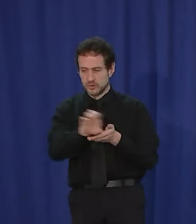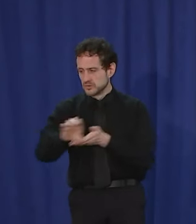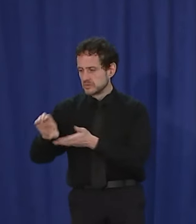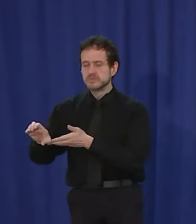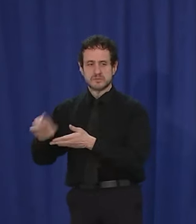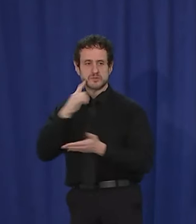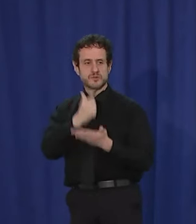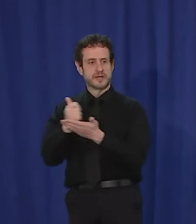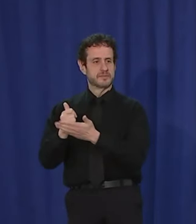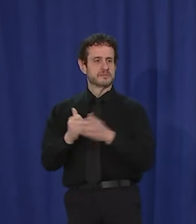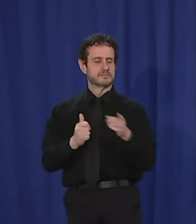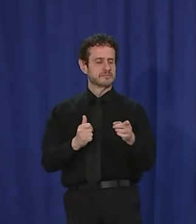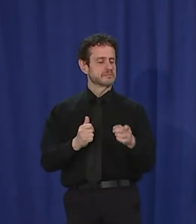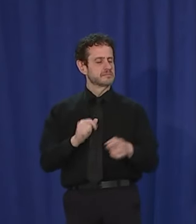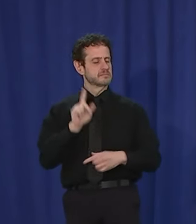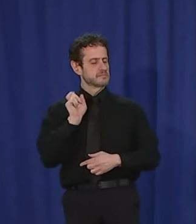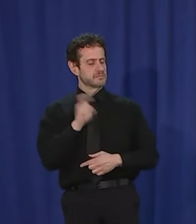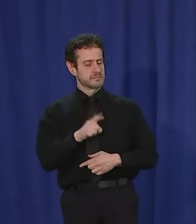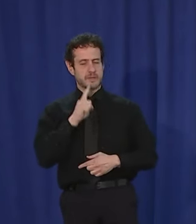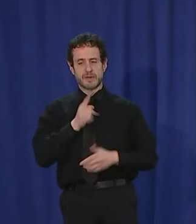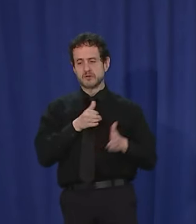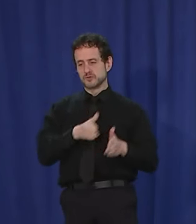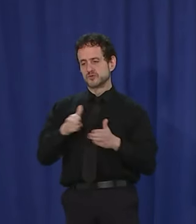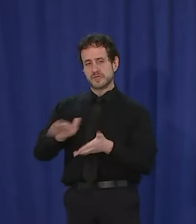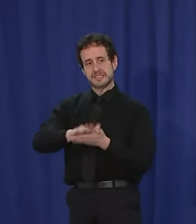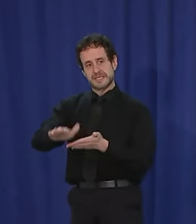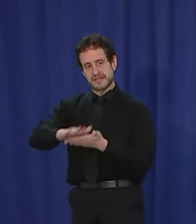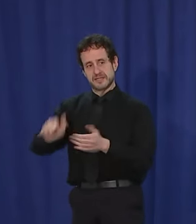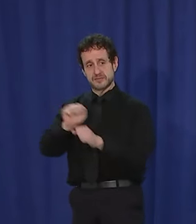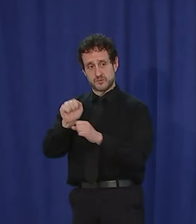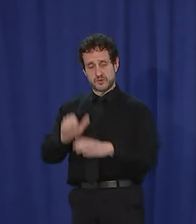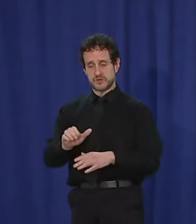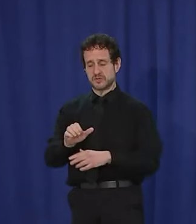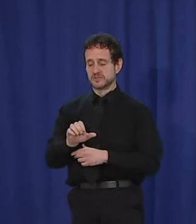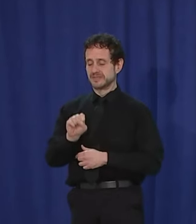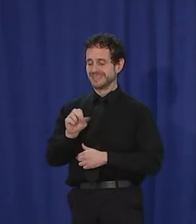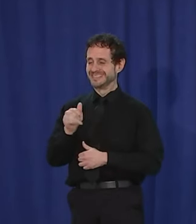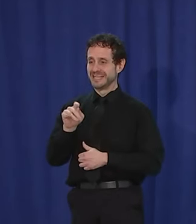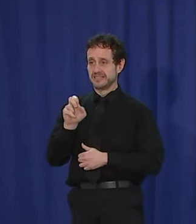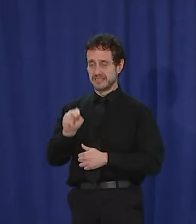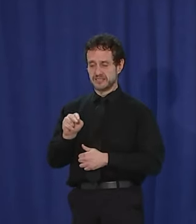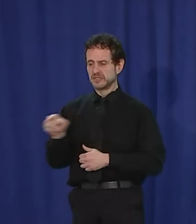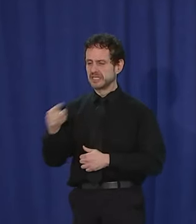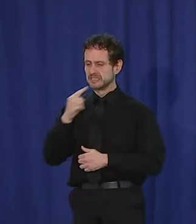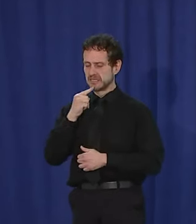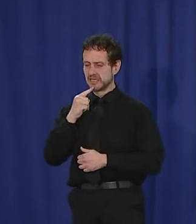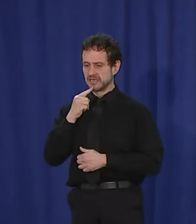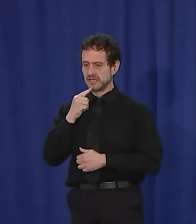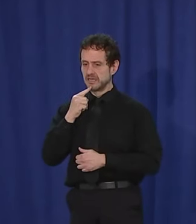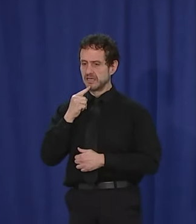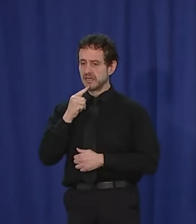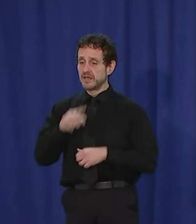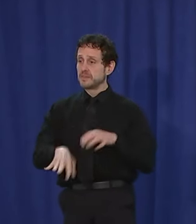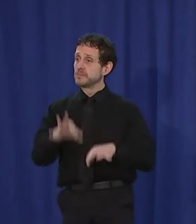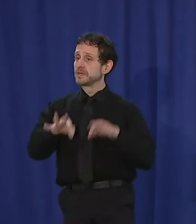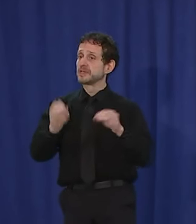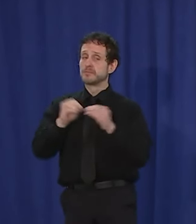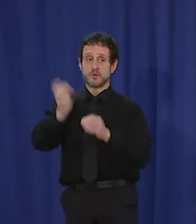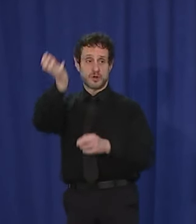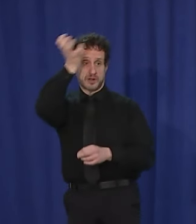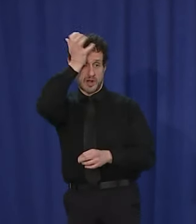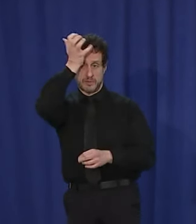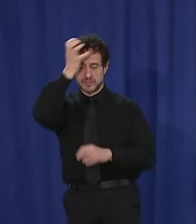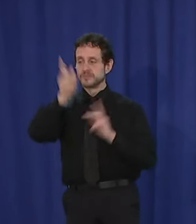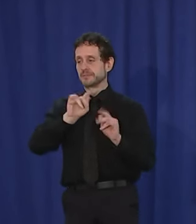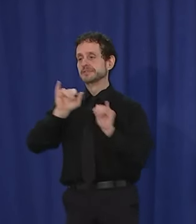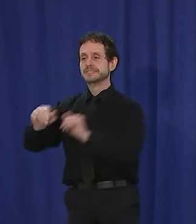Question about the streets and sanitation workers. Mm-hmm. And they say they're picking up higher volumes of garbage with people